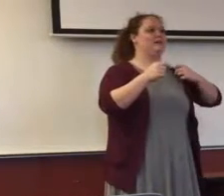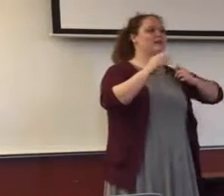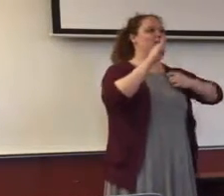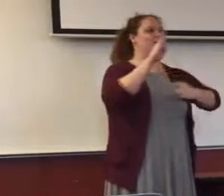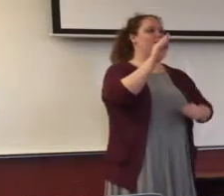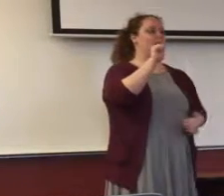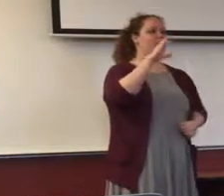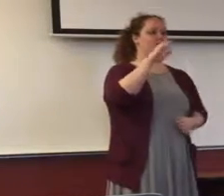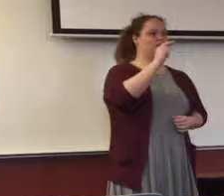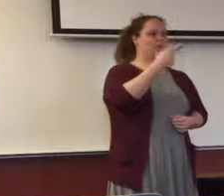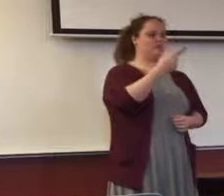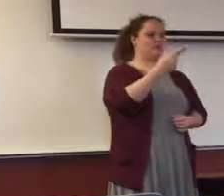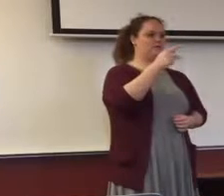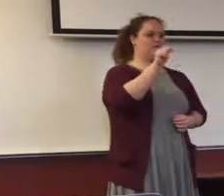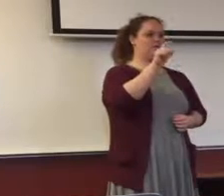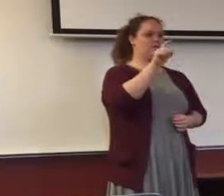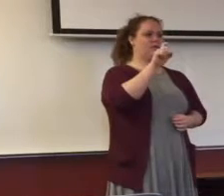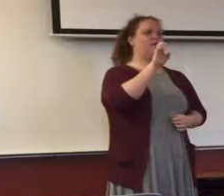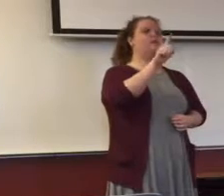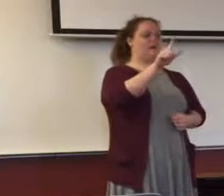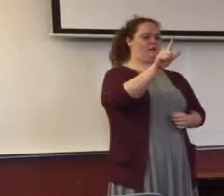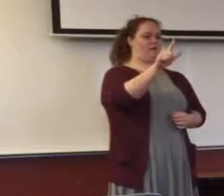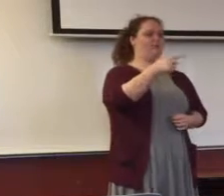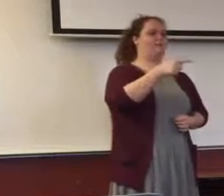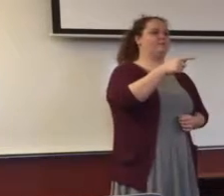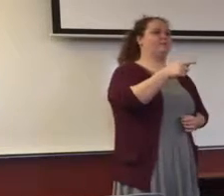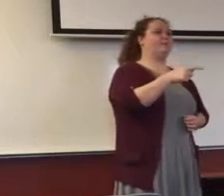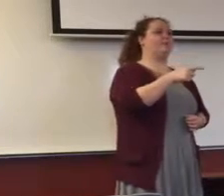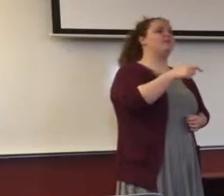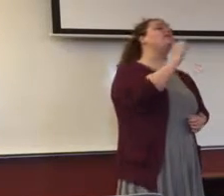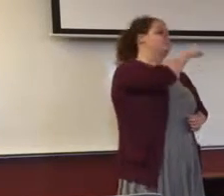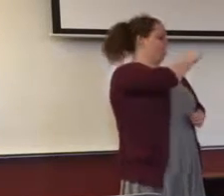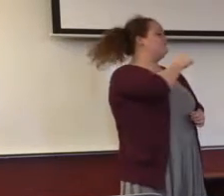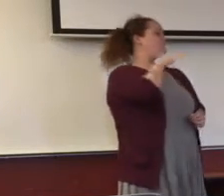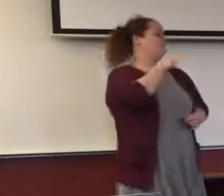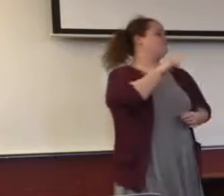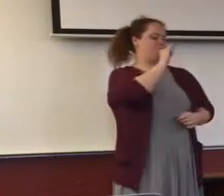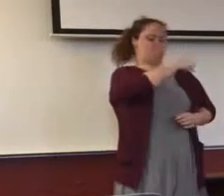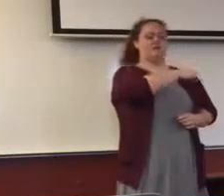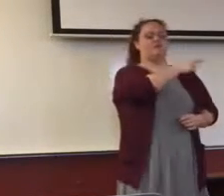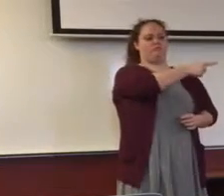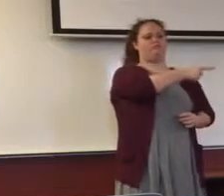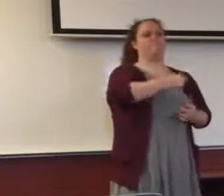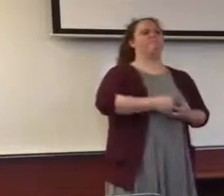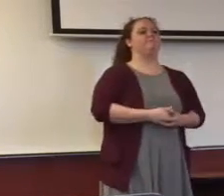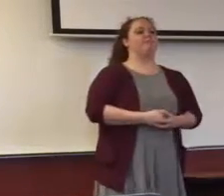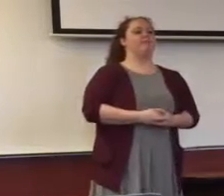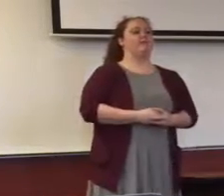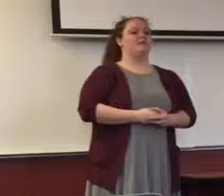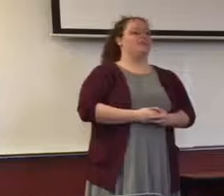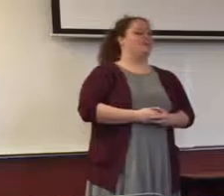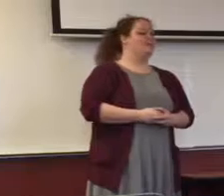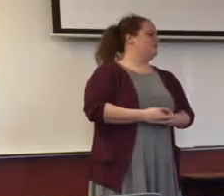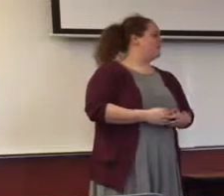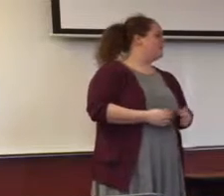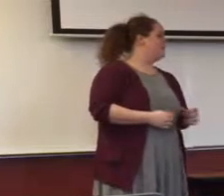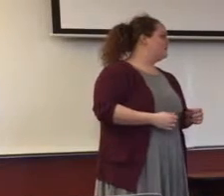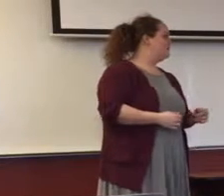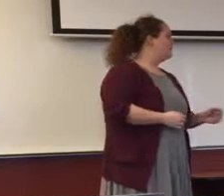can't finish anything ever. She can't finish anything ever because the residents are always like, it's important. And then it turns out to be a work